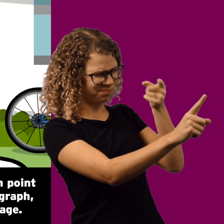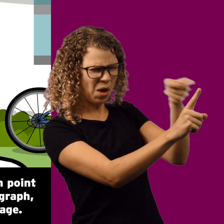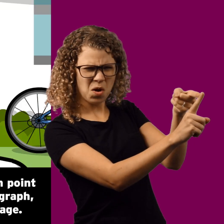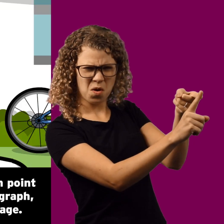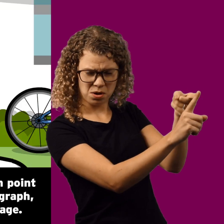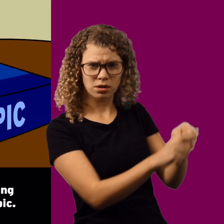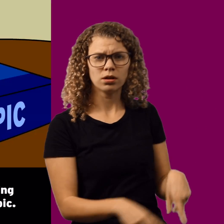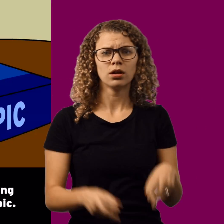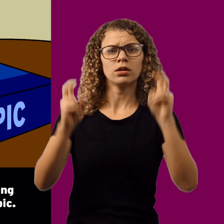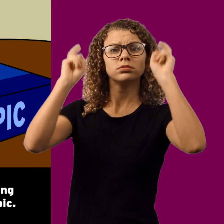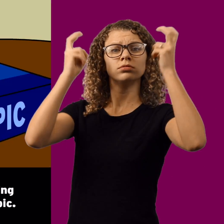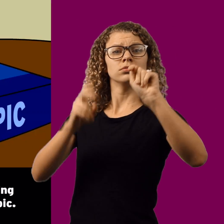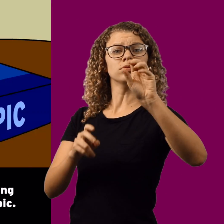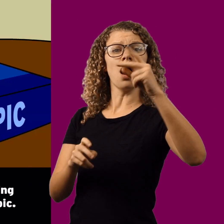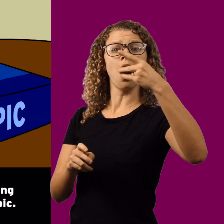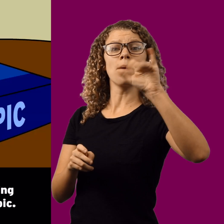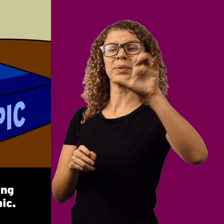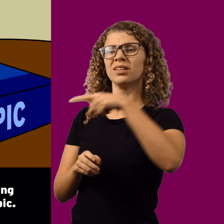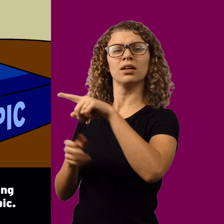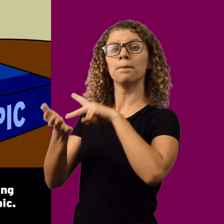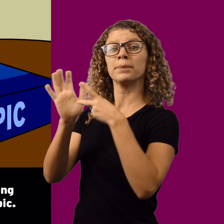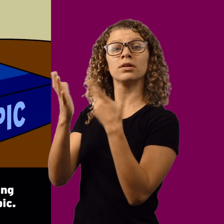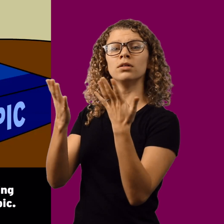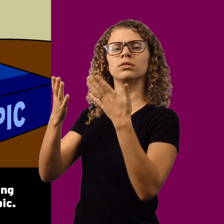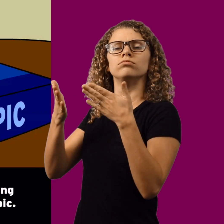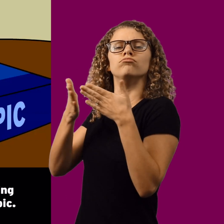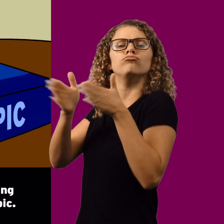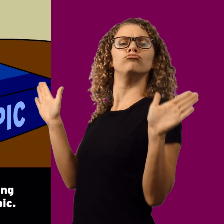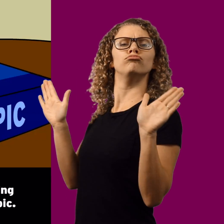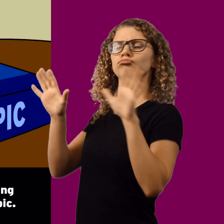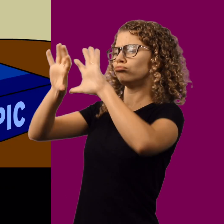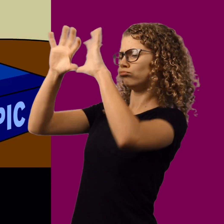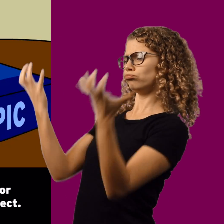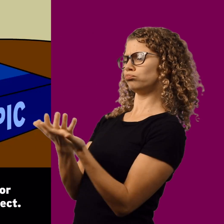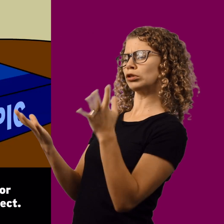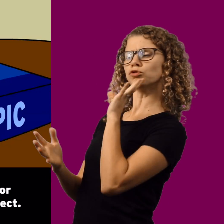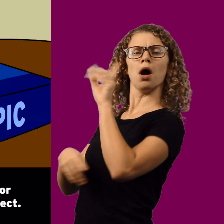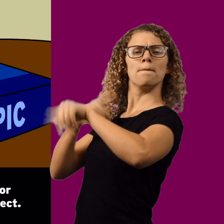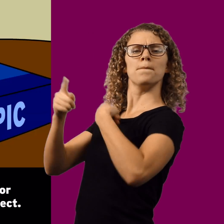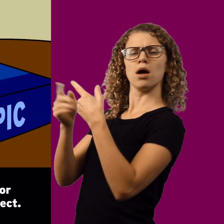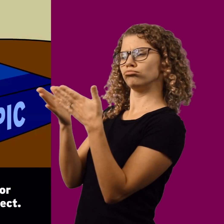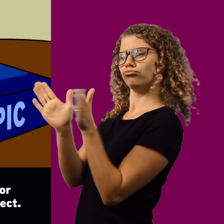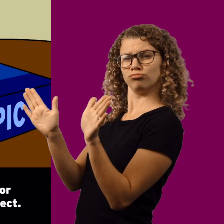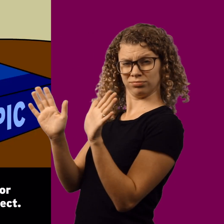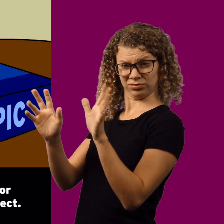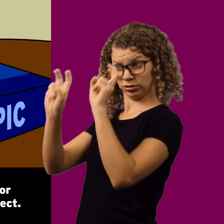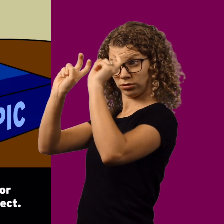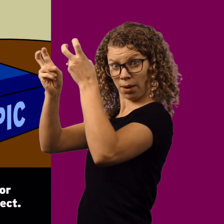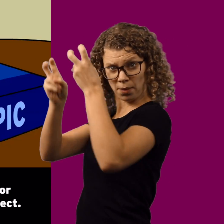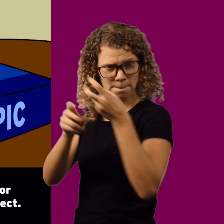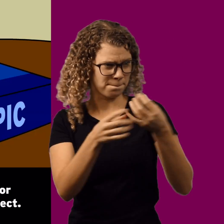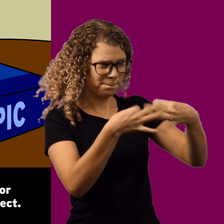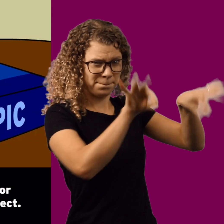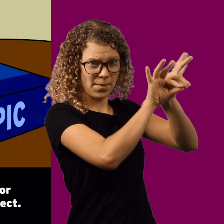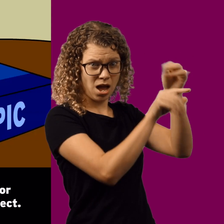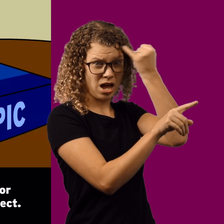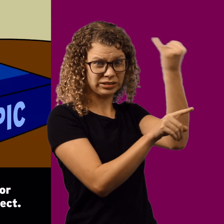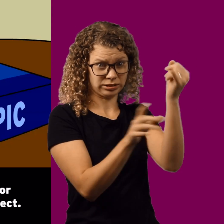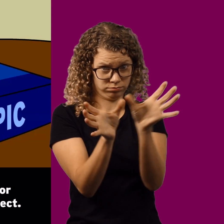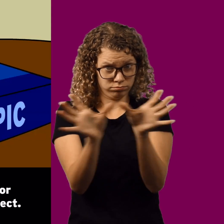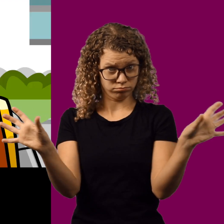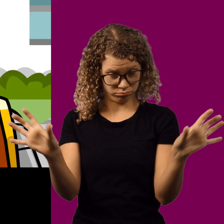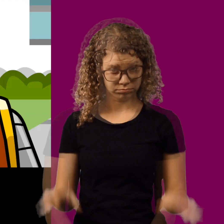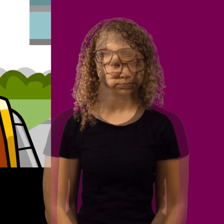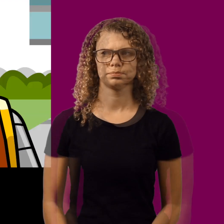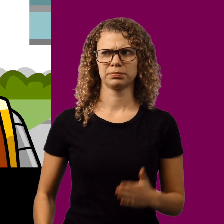passage. It's what's specifically being said about a particular topic. The topic of a paragraph or passage is the general subject.